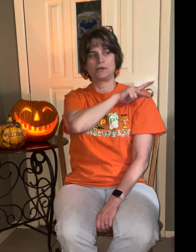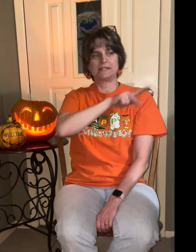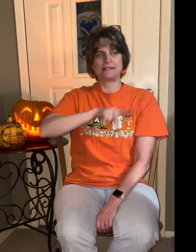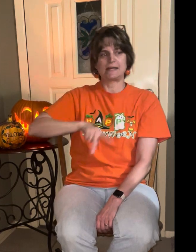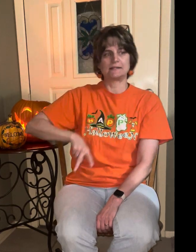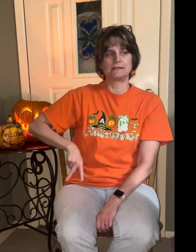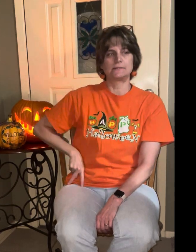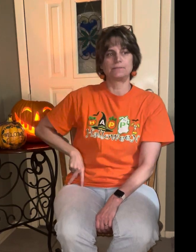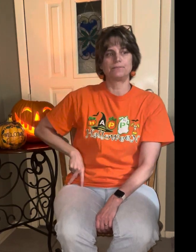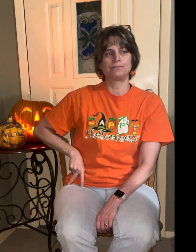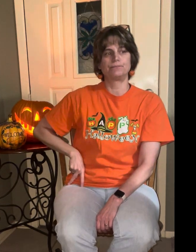Princess.